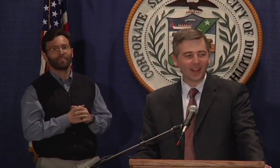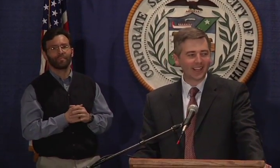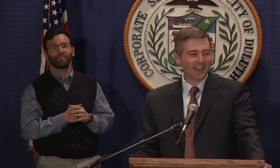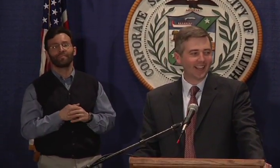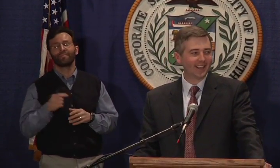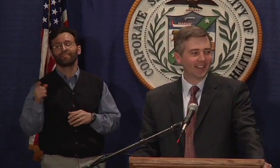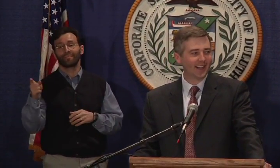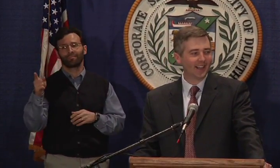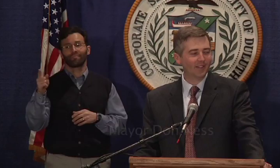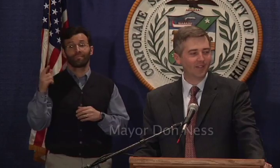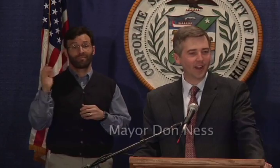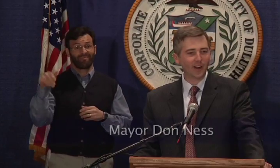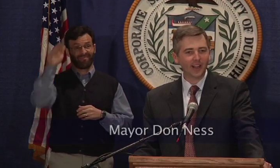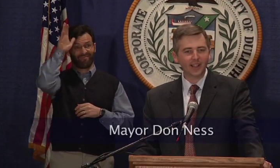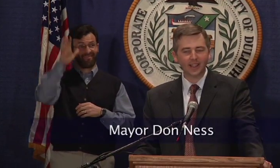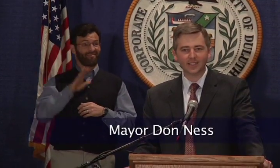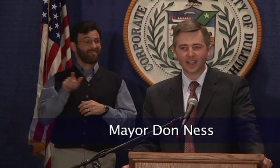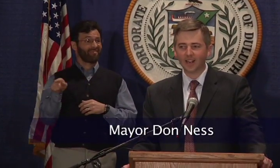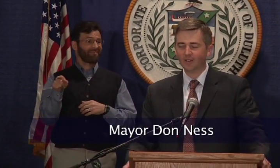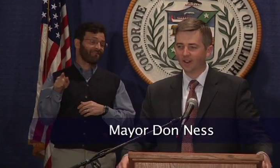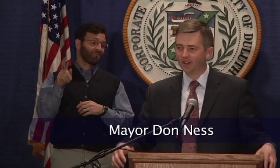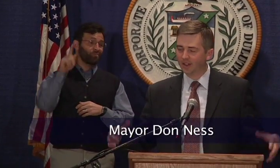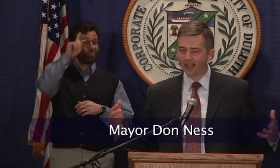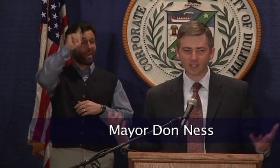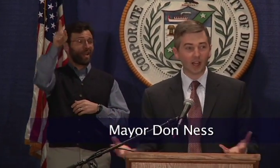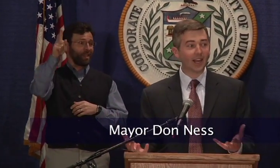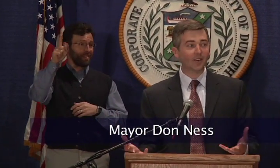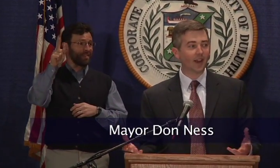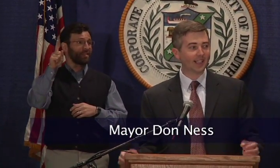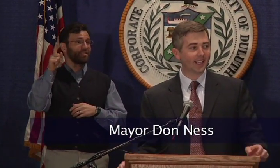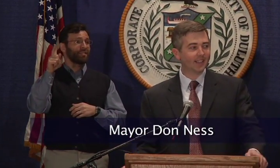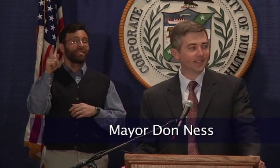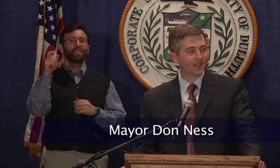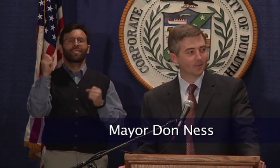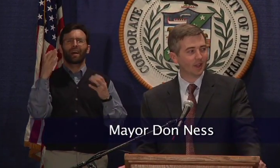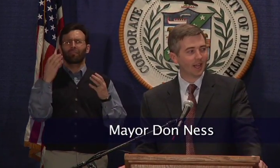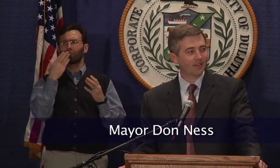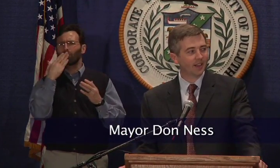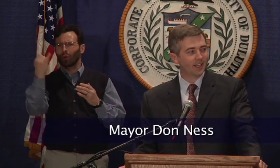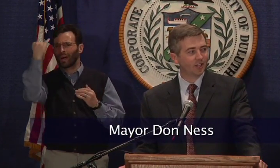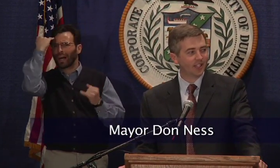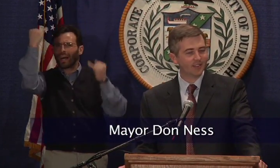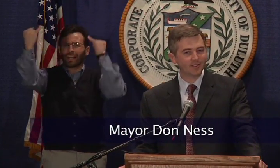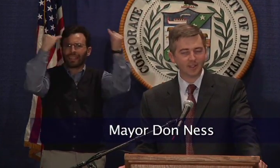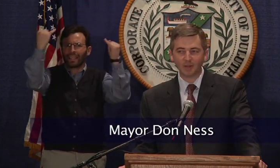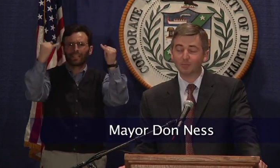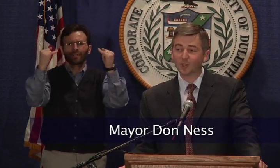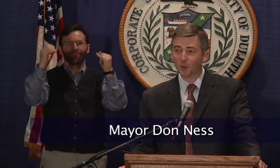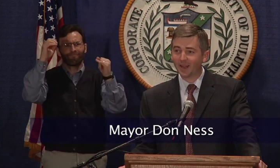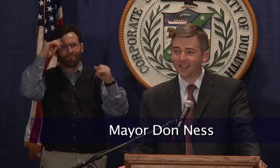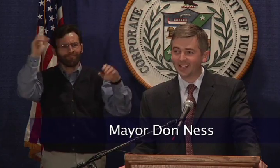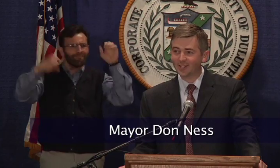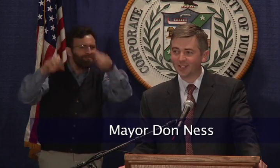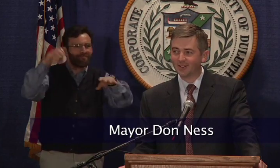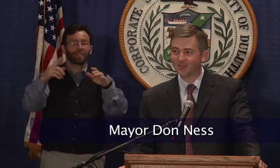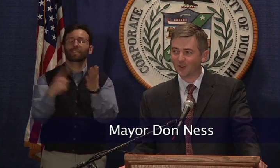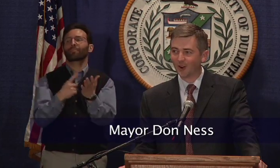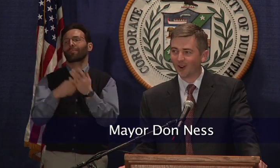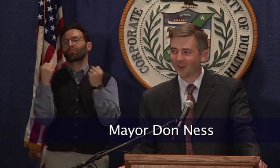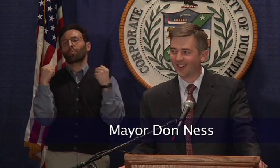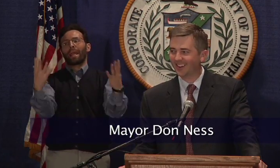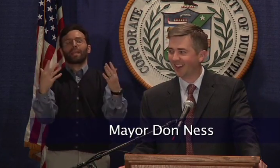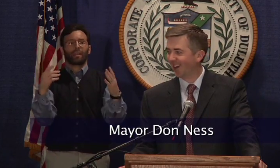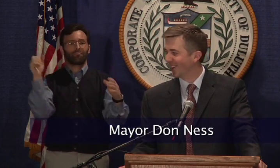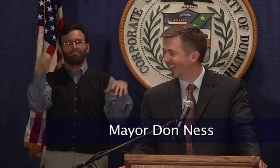He's a bright guy, he's kind of has a lot of ideas, a lot of initiatives, sometimes too many initiatives